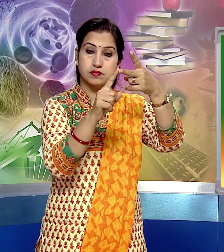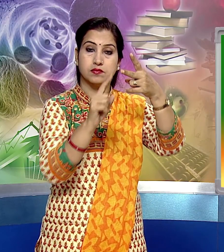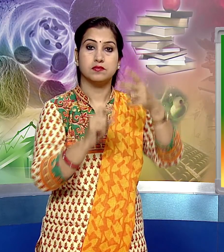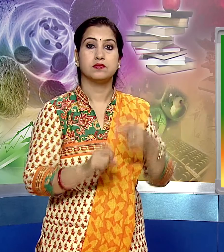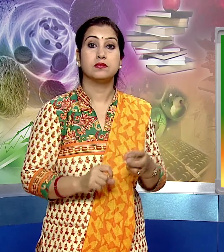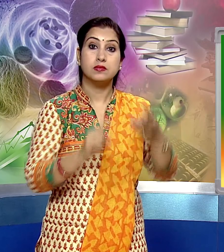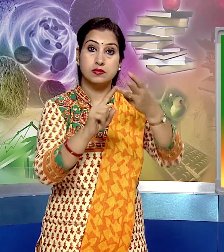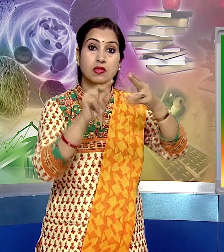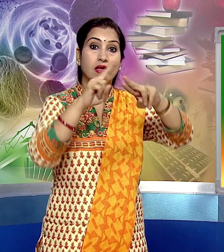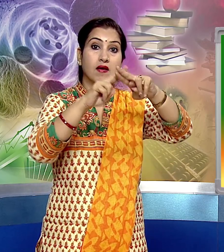fat,